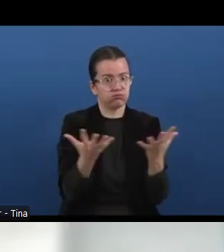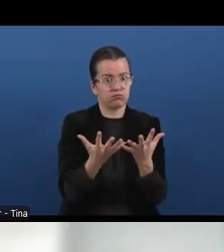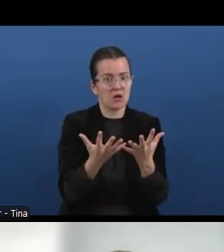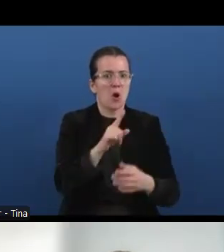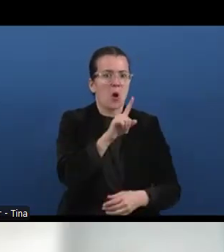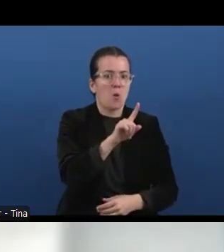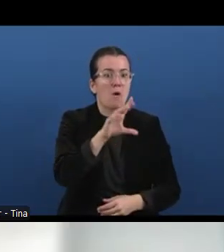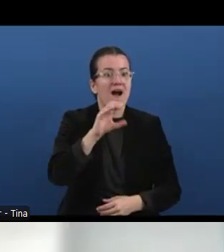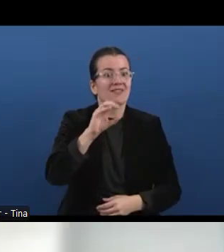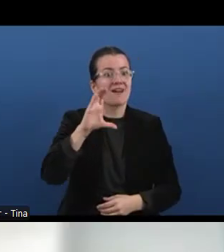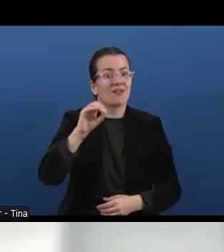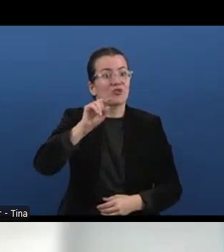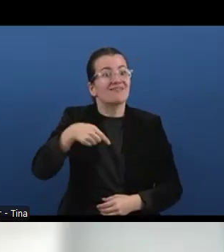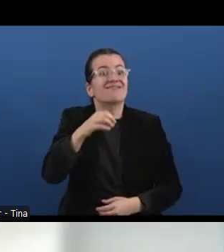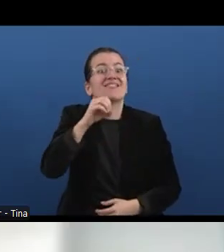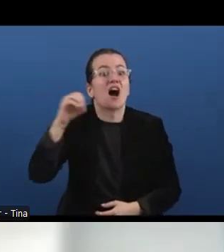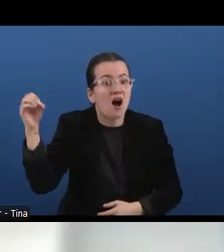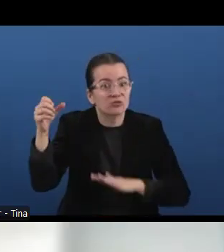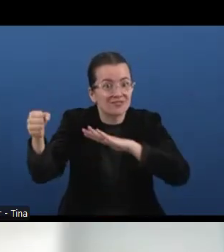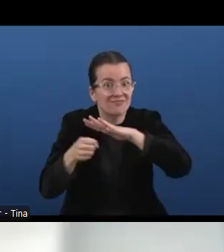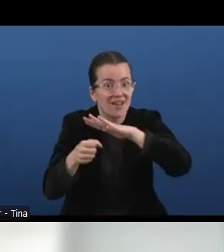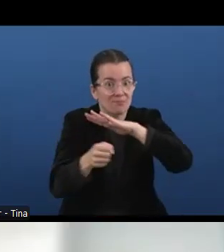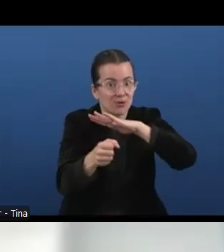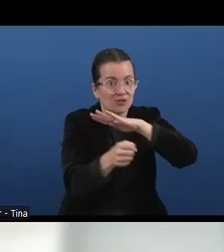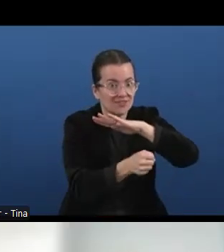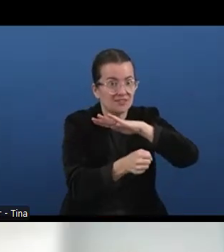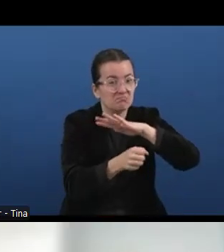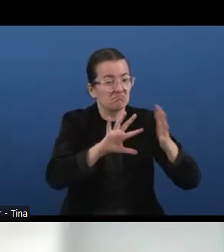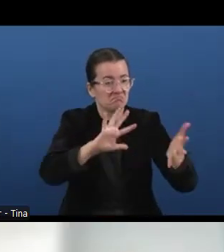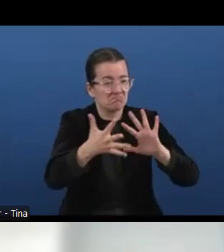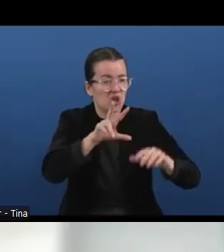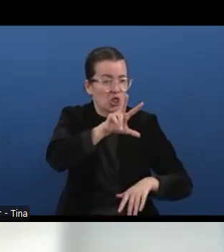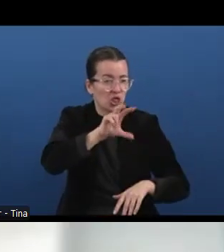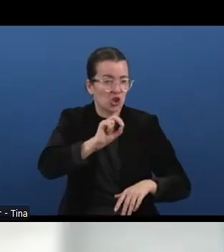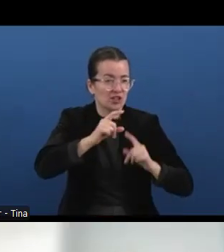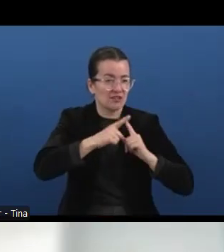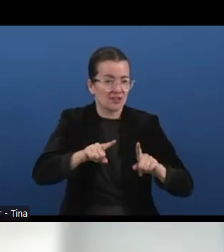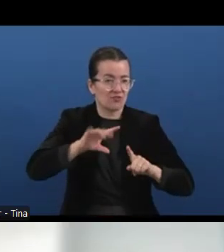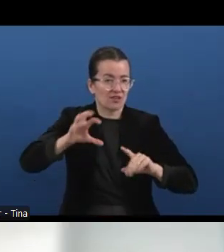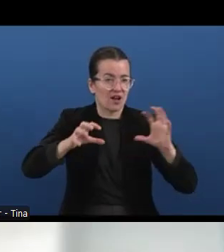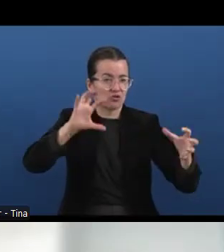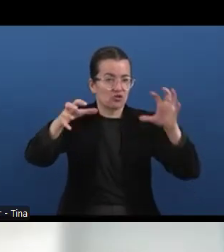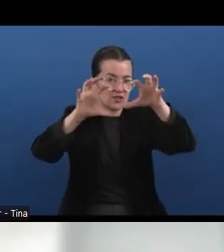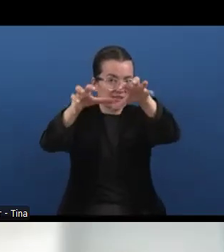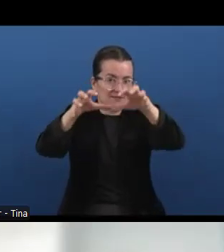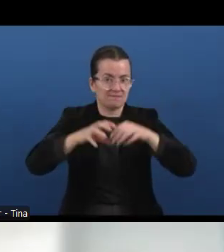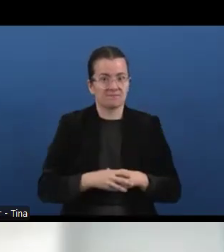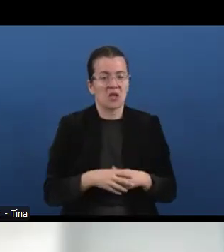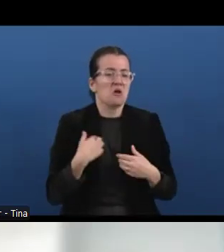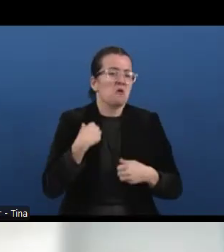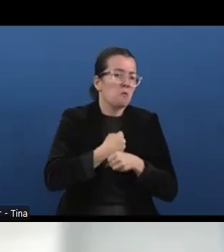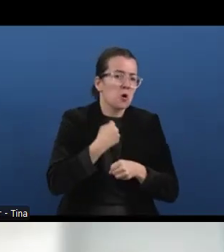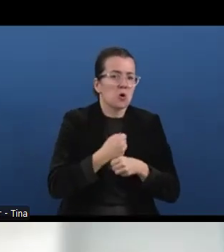countries. The program is built actually on 4 funding pillars: